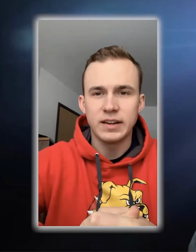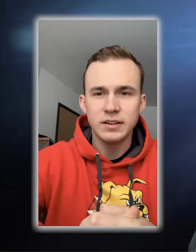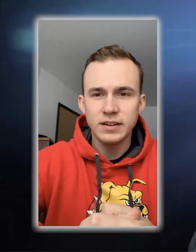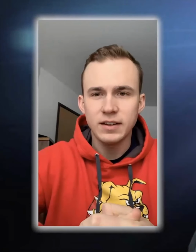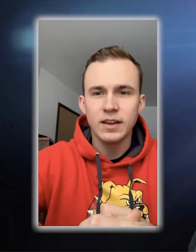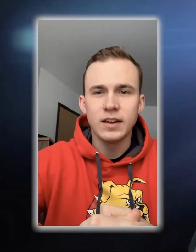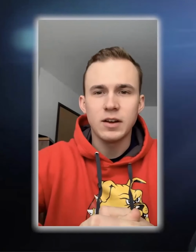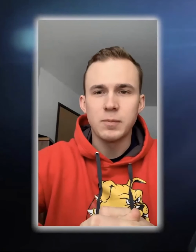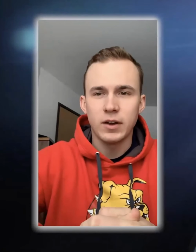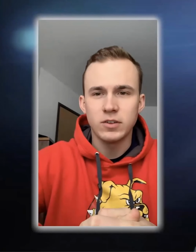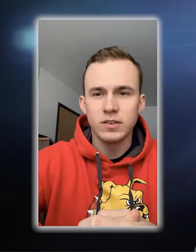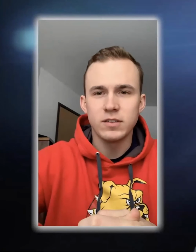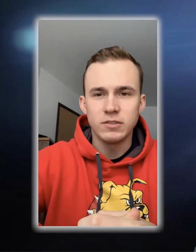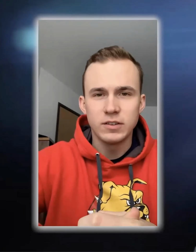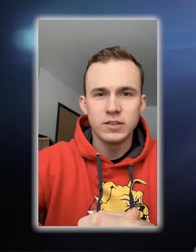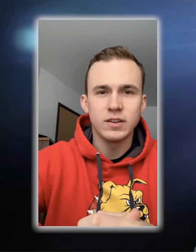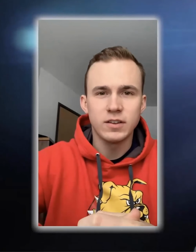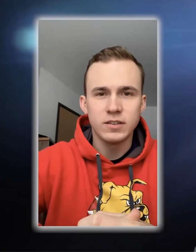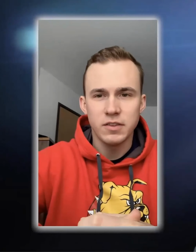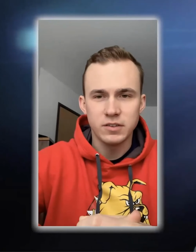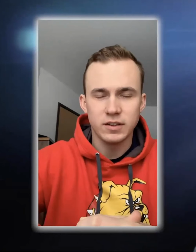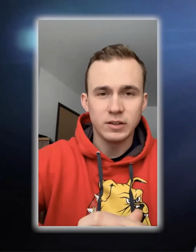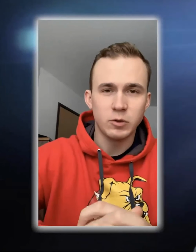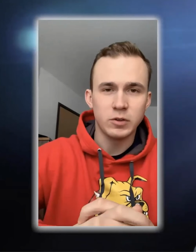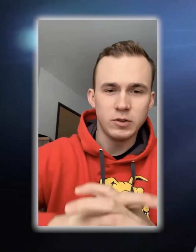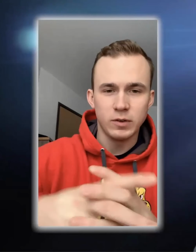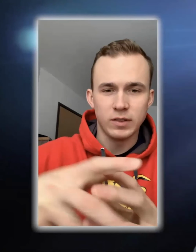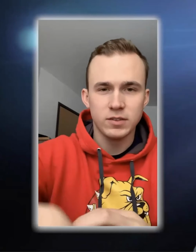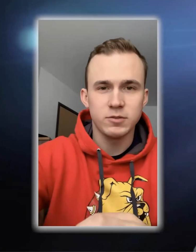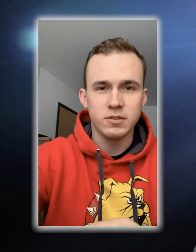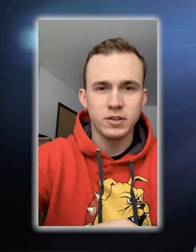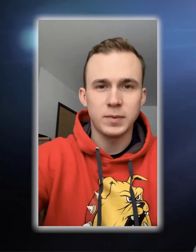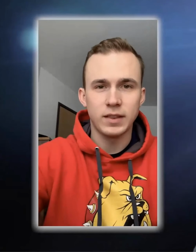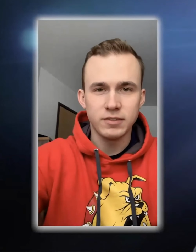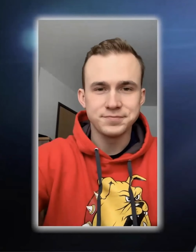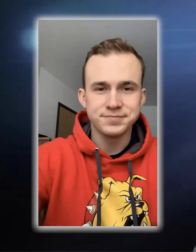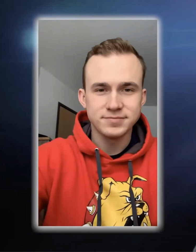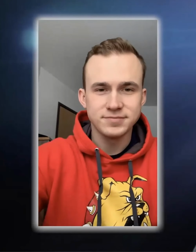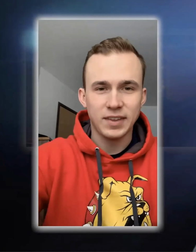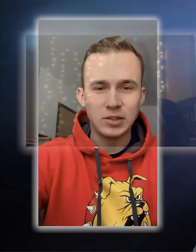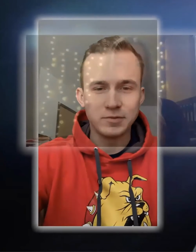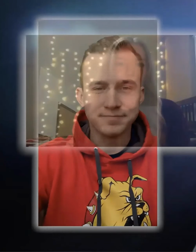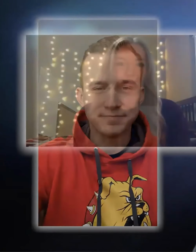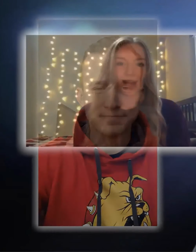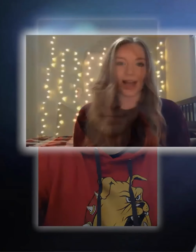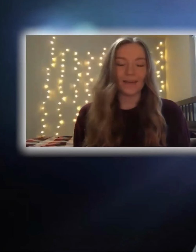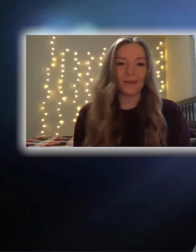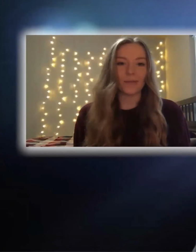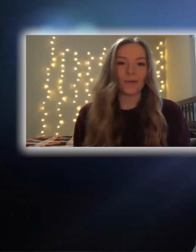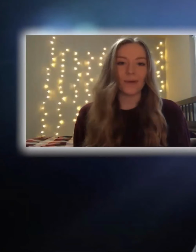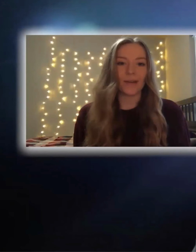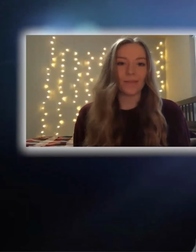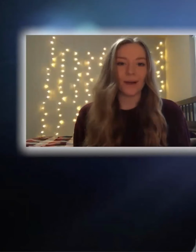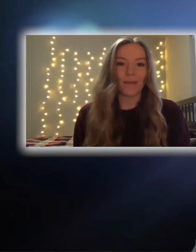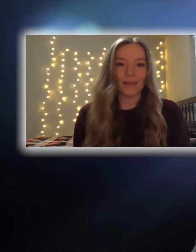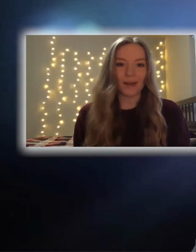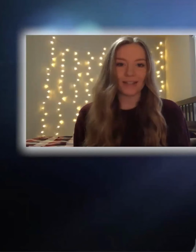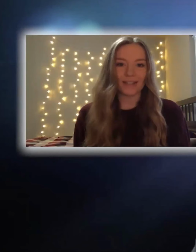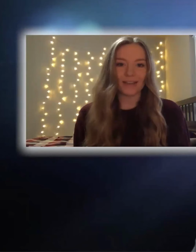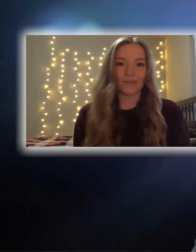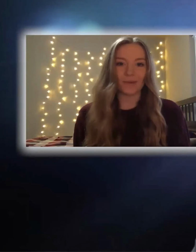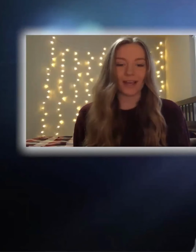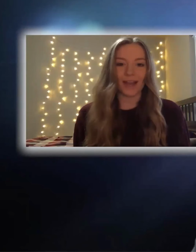providing caring, compassionate service to others, and I look forward to doing this for the rest of my life. Thank you. I can make the world better by